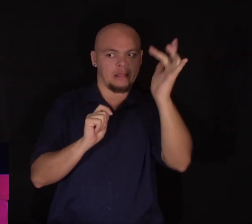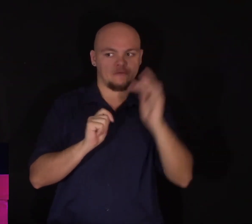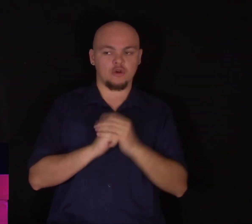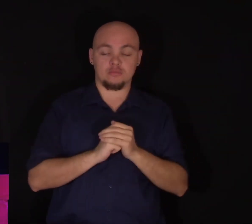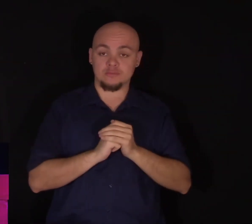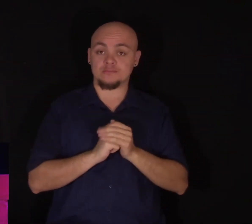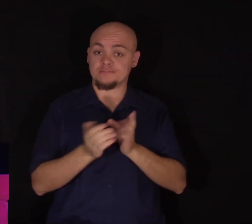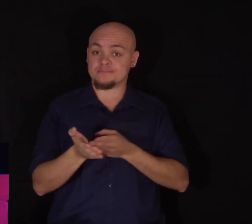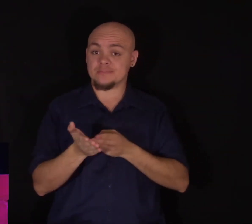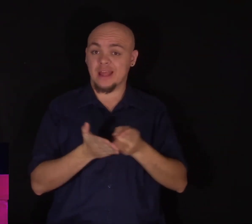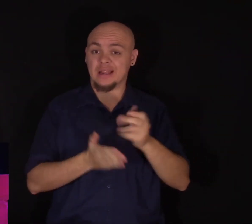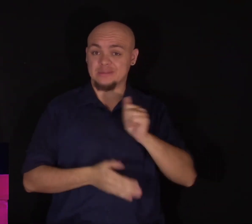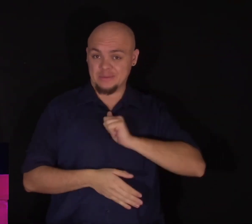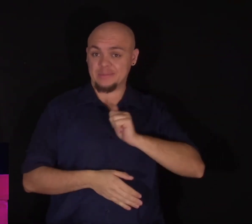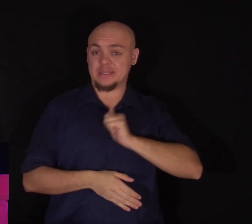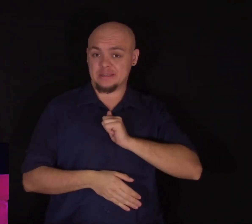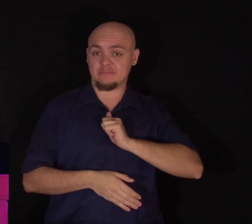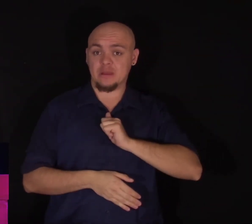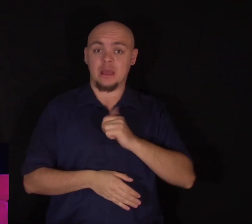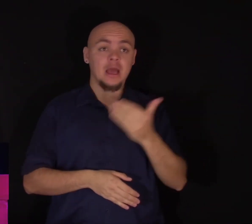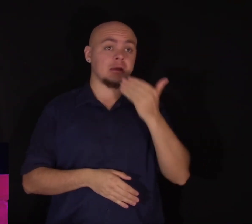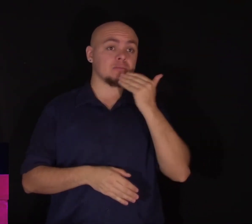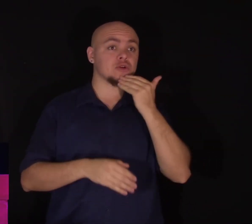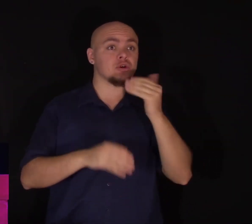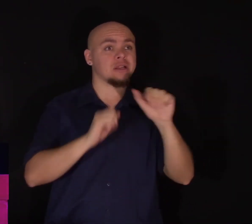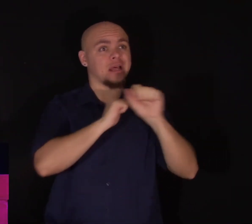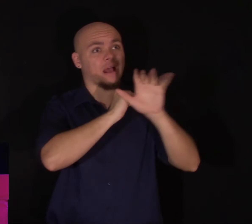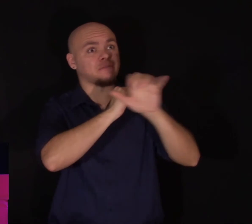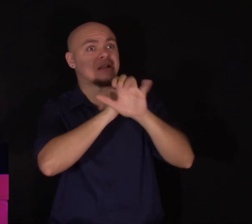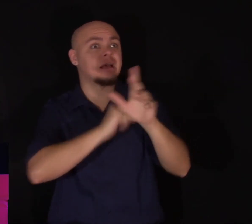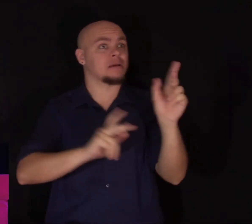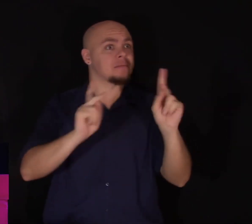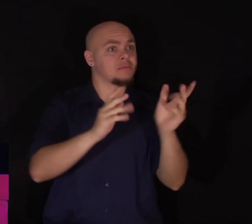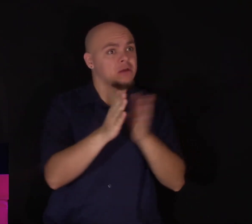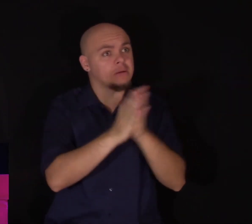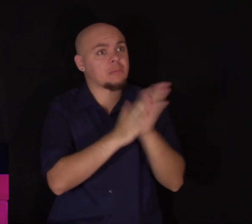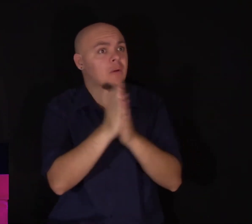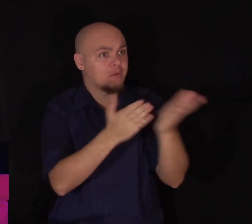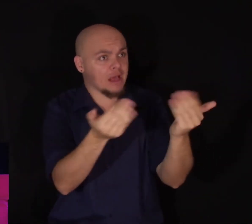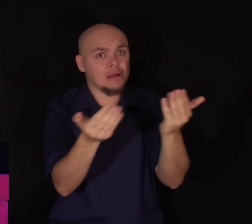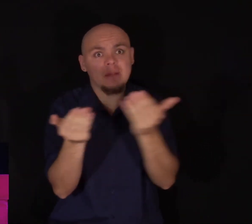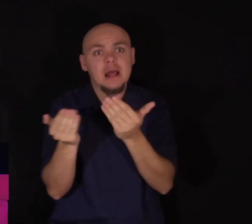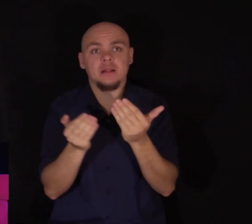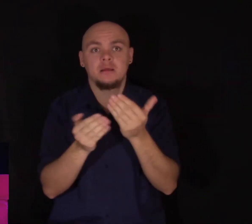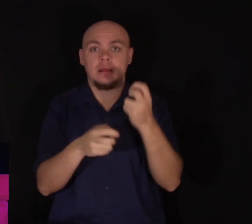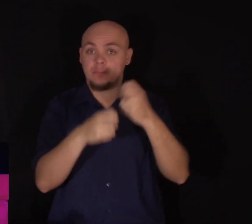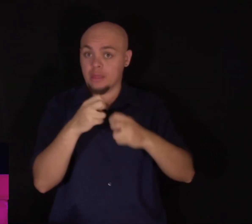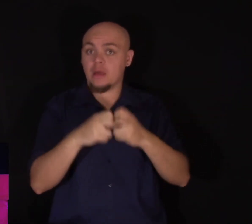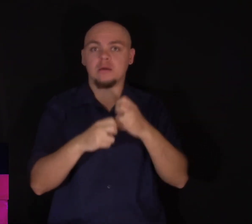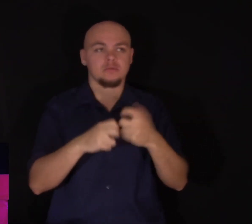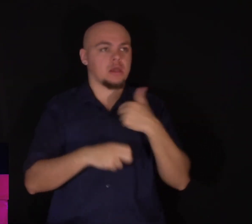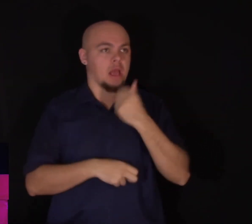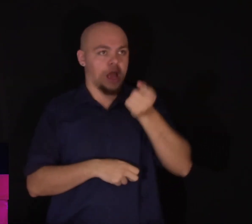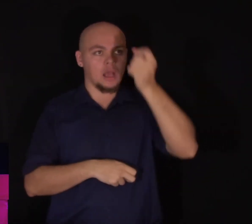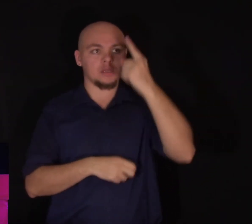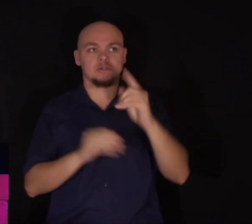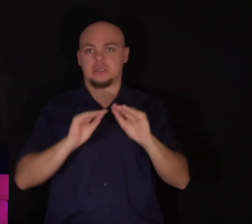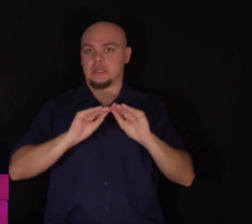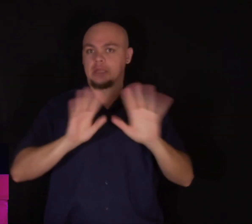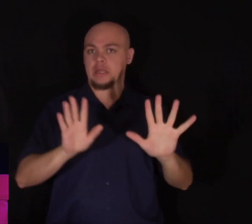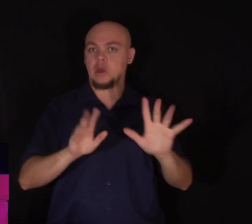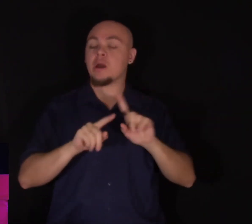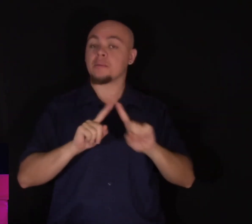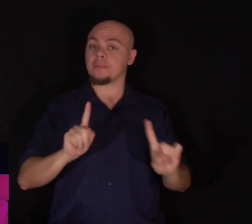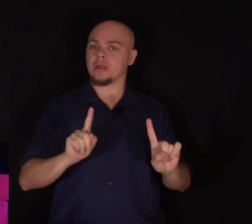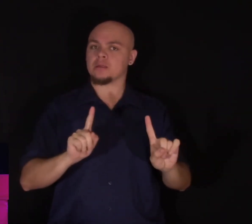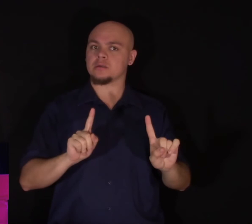honest with myself. I'm good at campaigning, I can motivate people, and I understand this issue more than anyone, really, but okay,